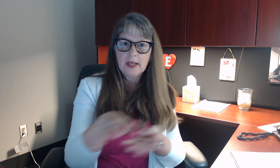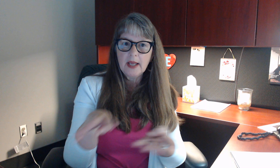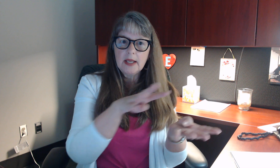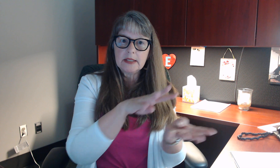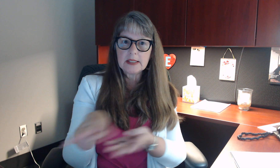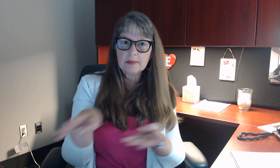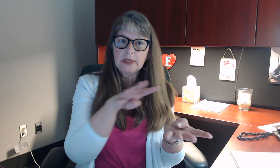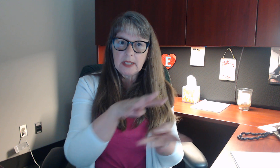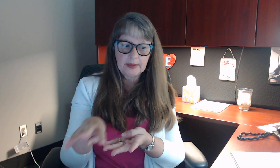It's an assembly line.